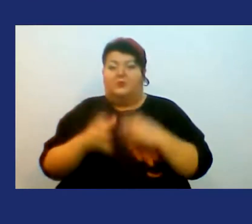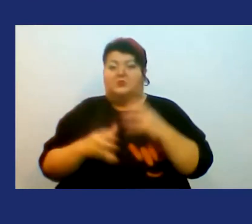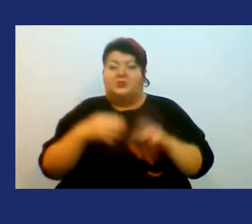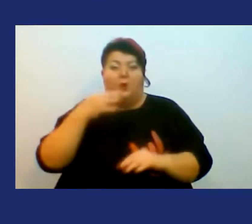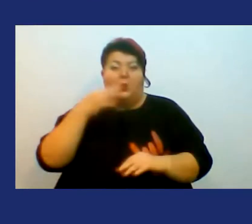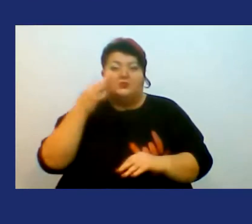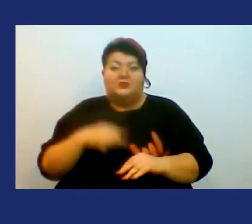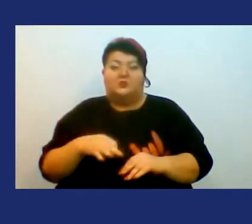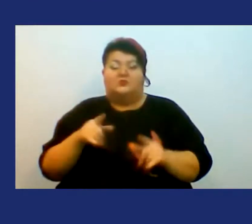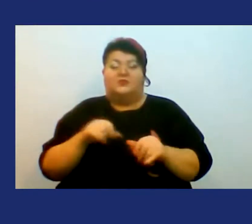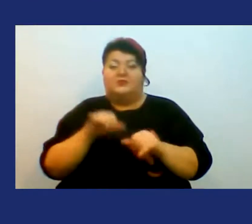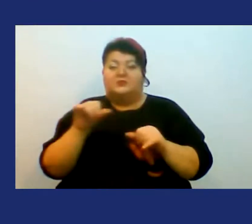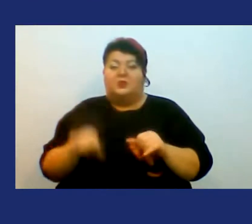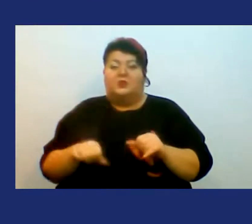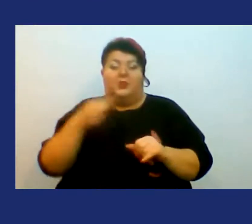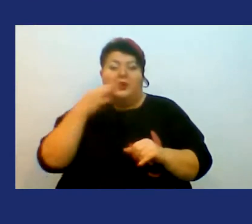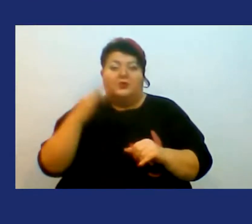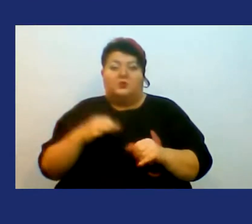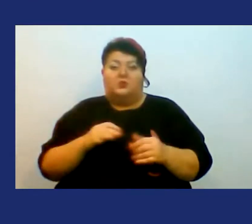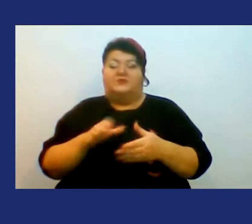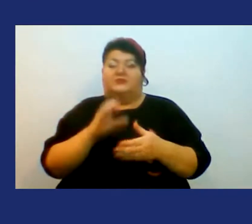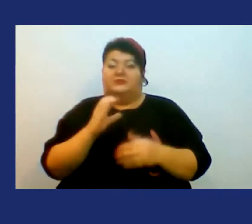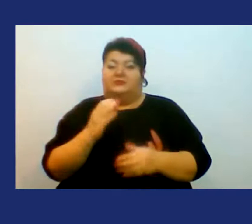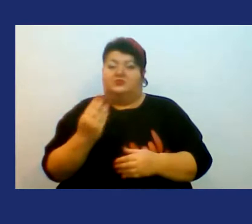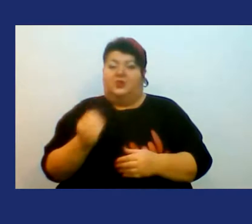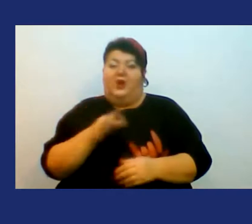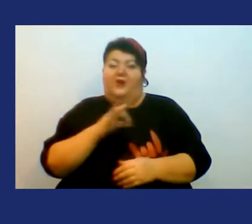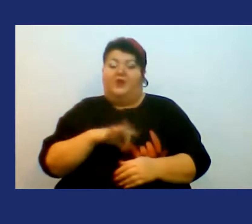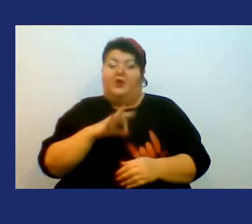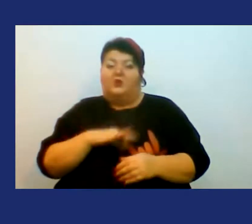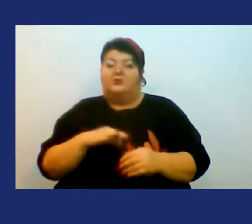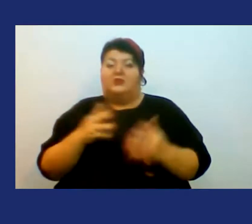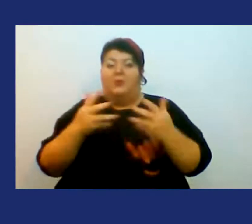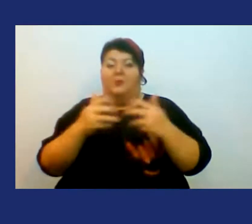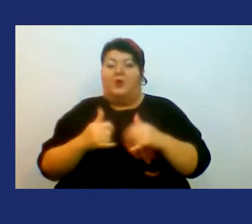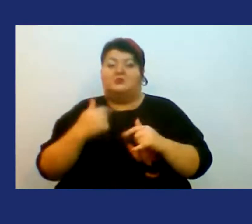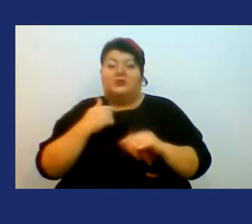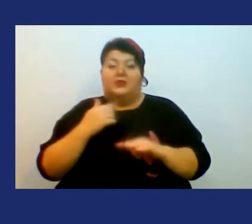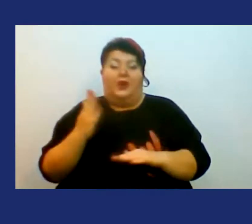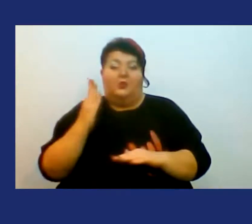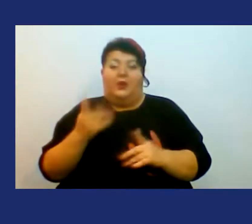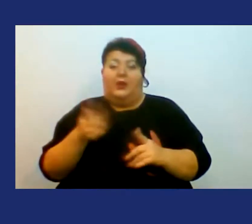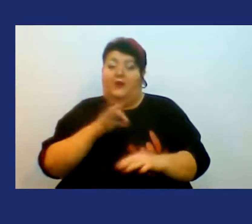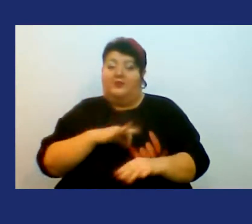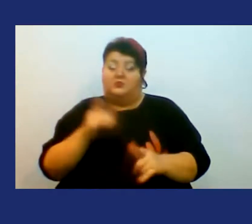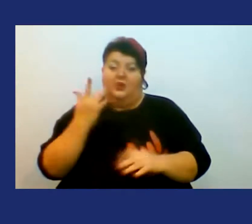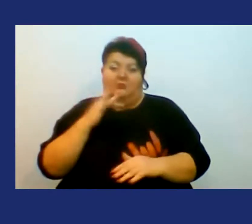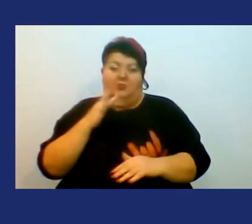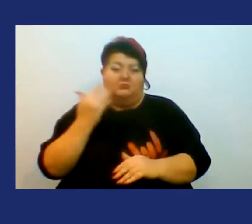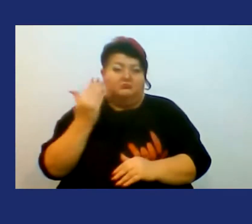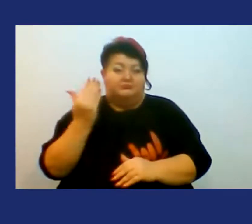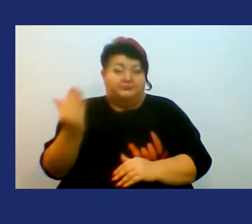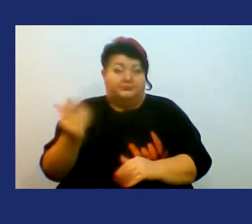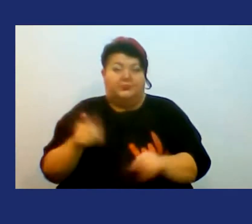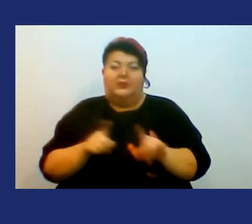process. And we are studying the international experience, in particular that of US, using the voting machines used in